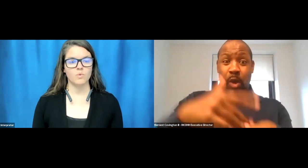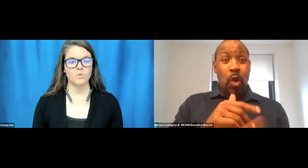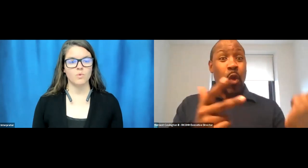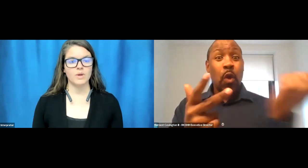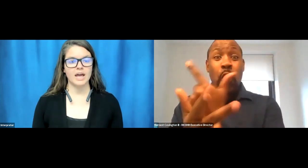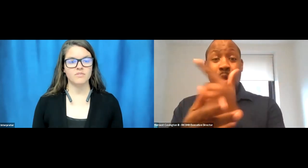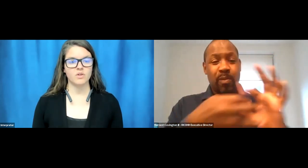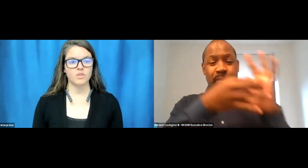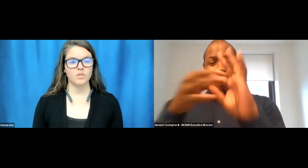we have